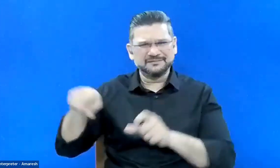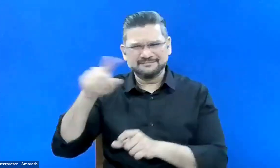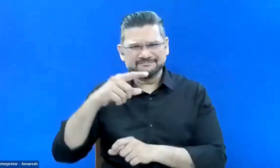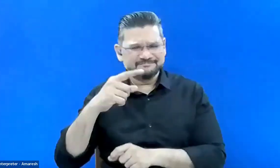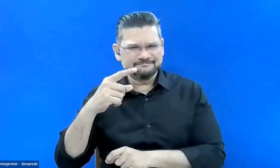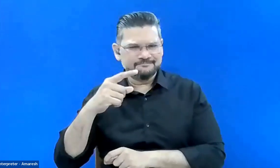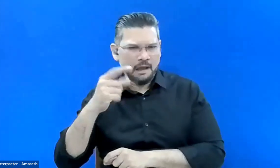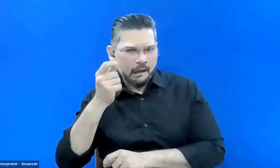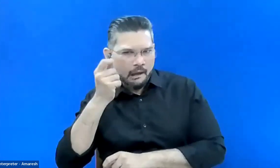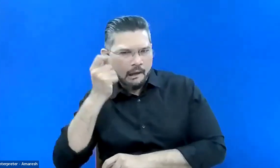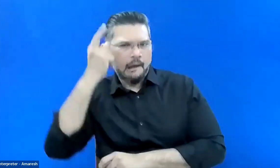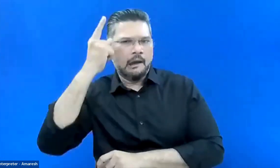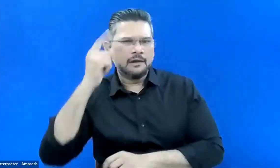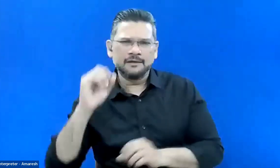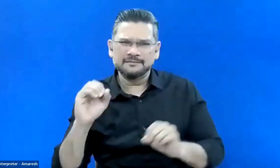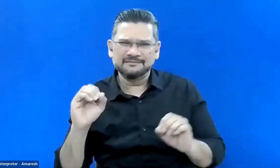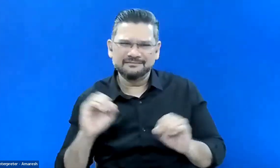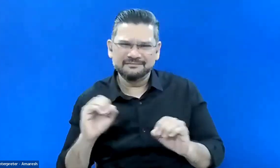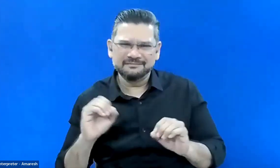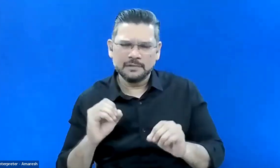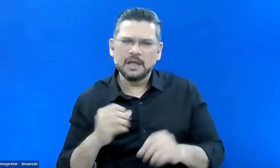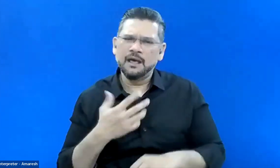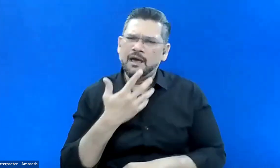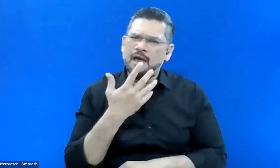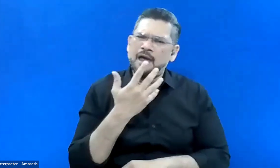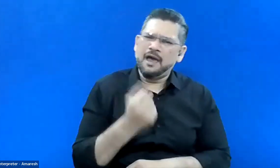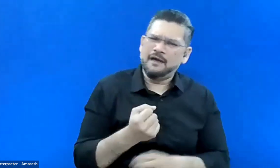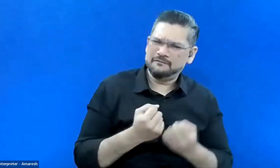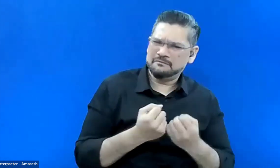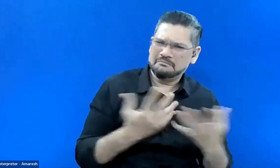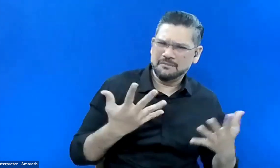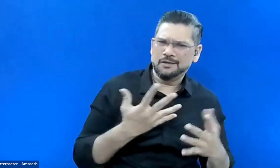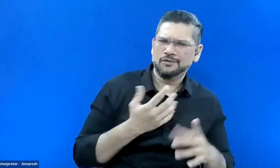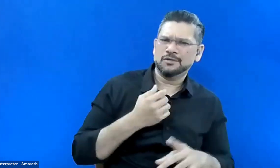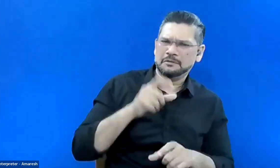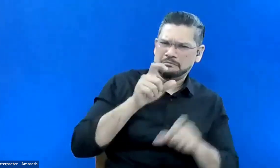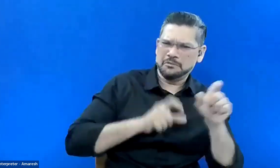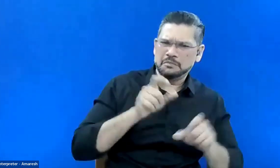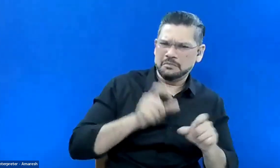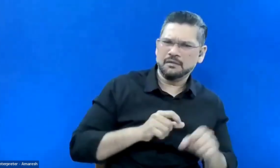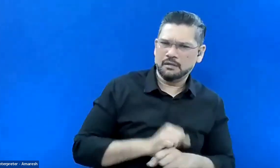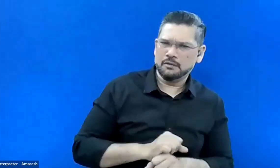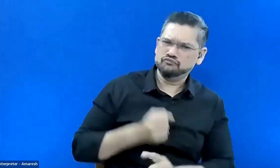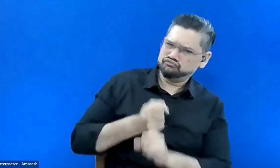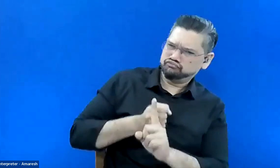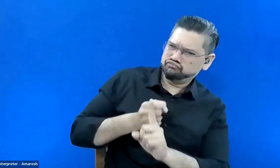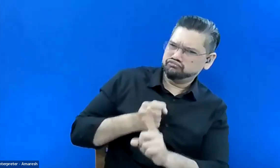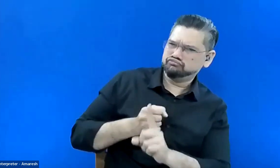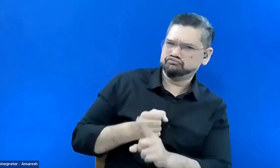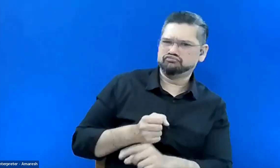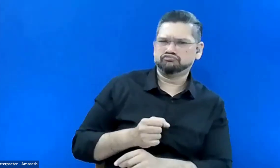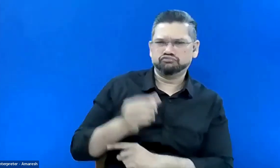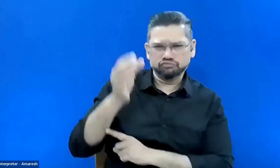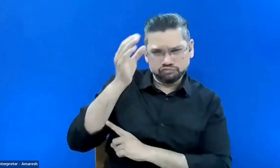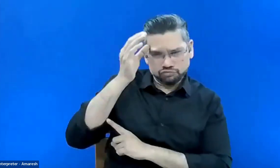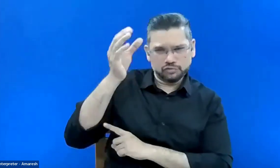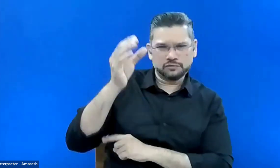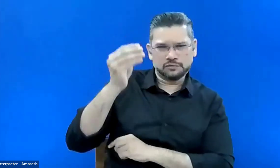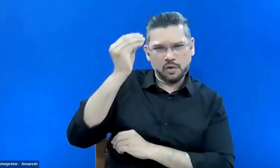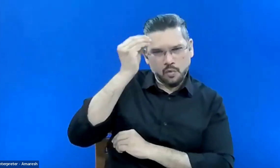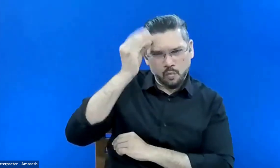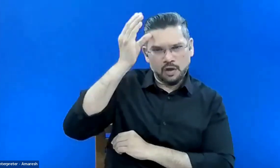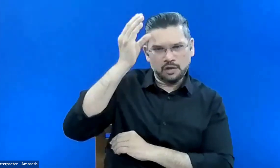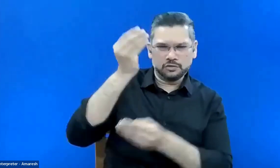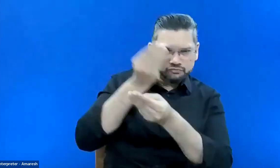see there are a lot of advocates out there who are really trying to push this new concept that moves from